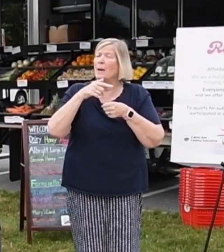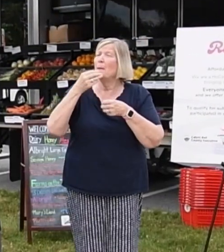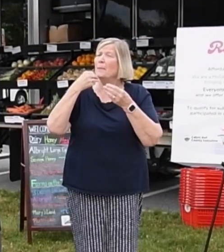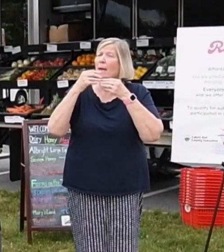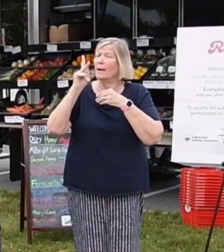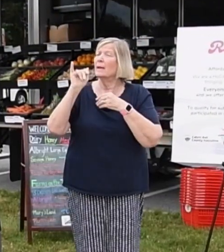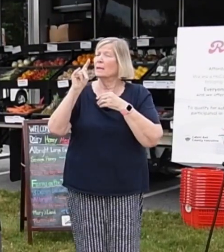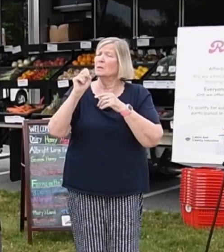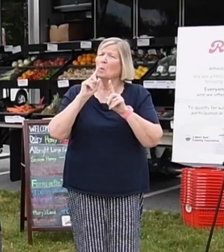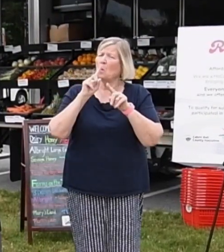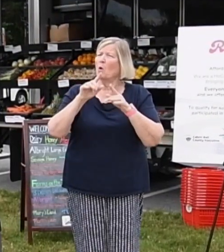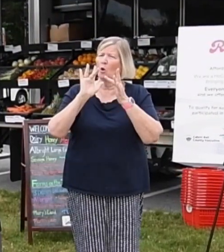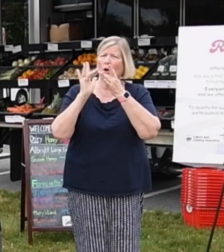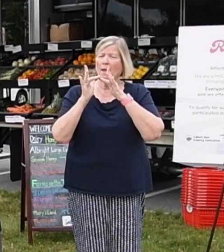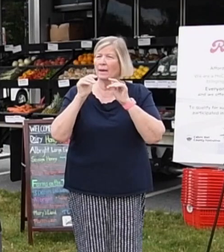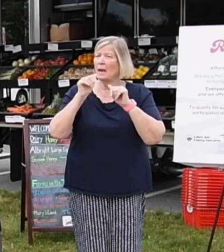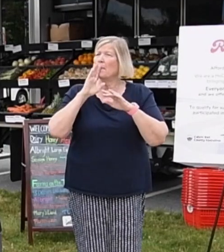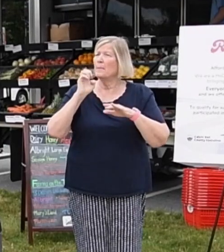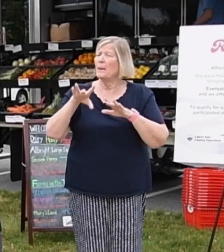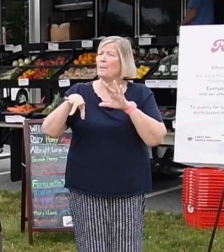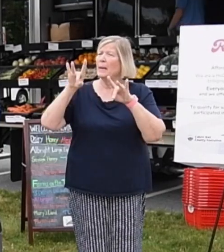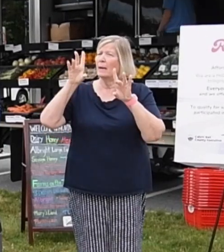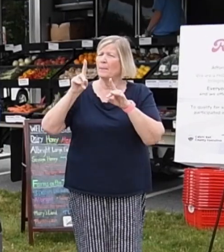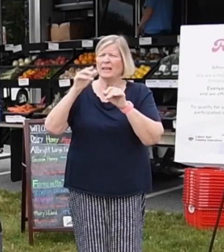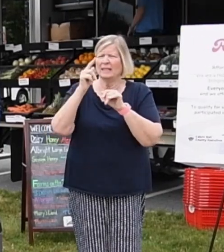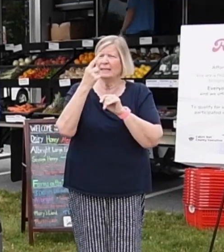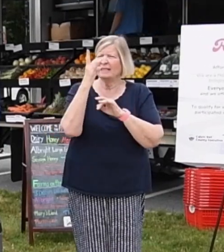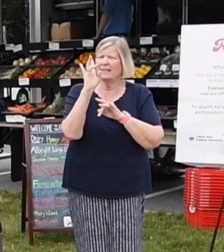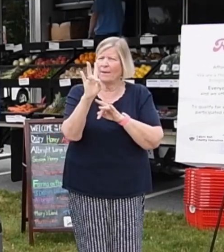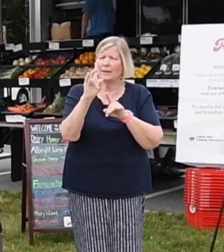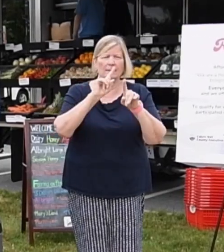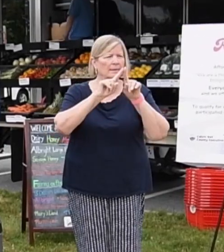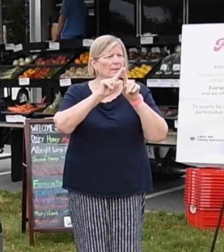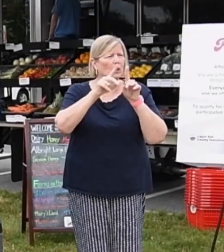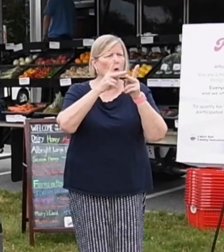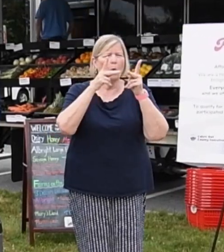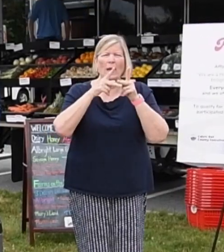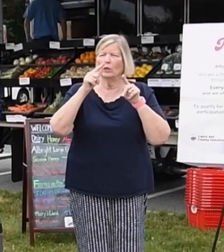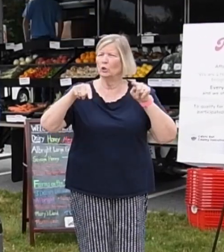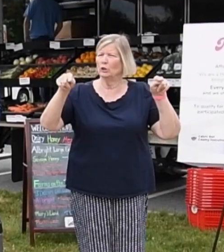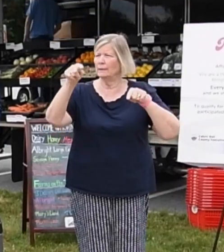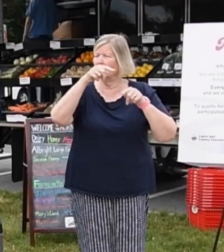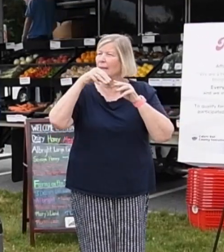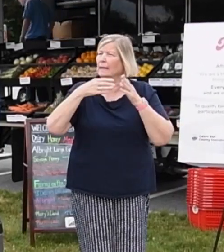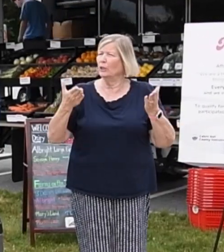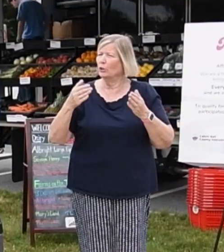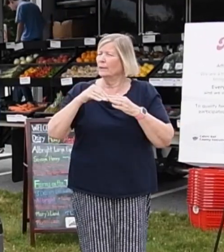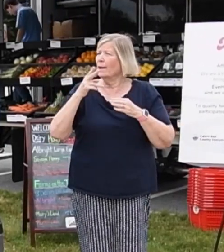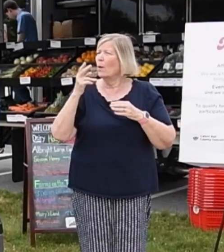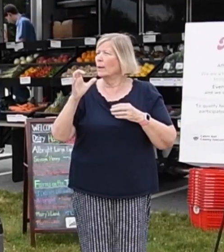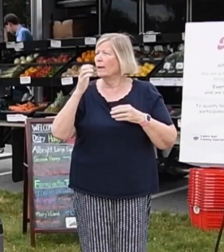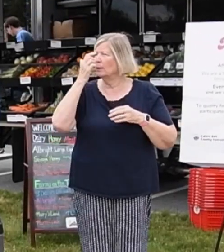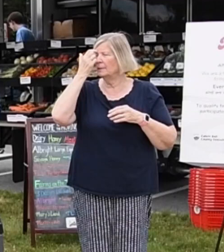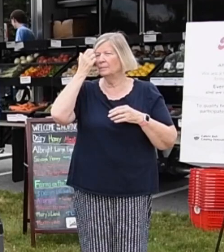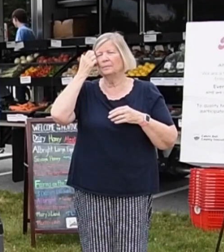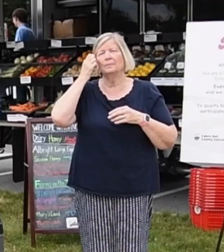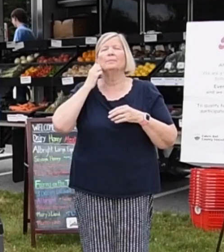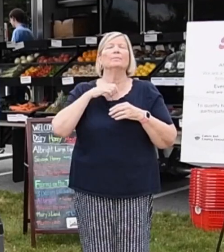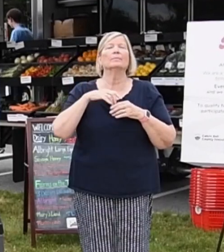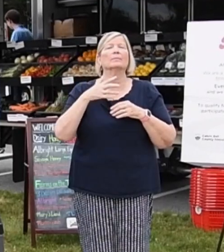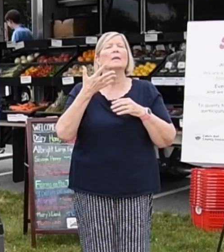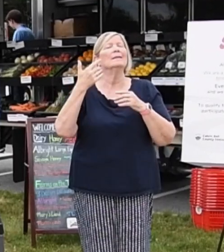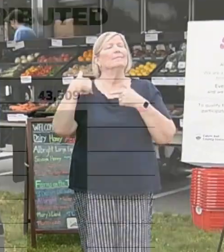ordered online and can be picked up at 7 strategically placed locations throughout Howard County.